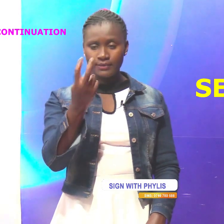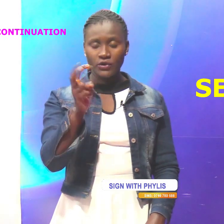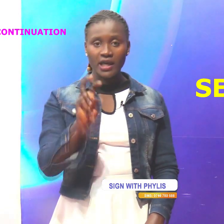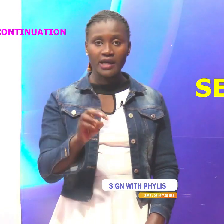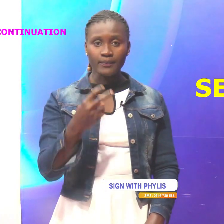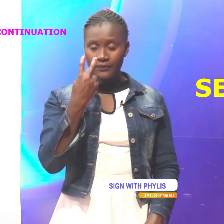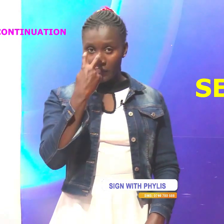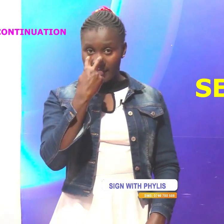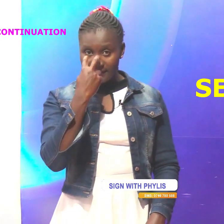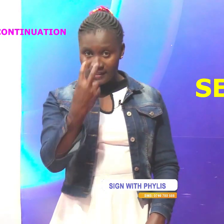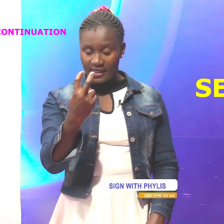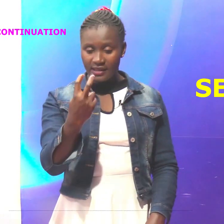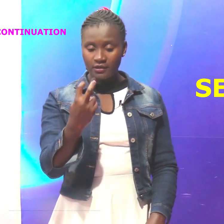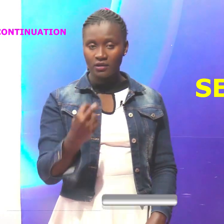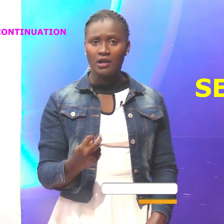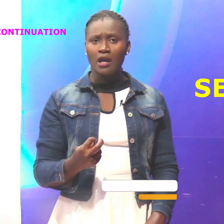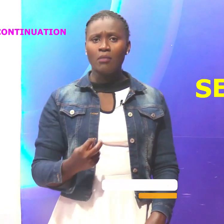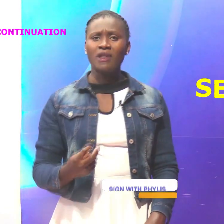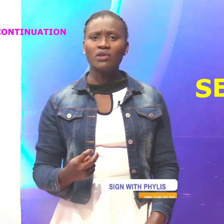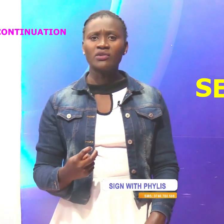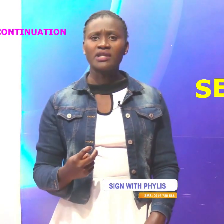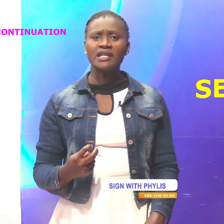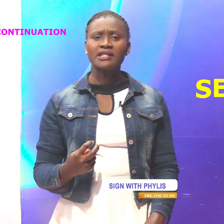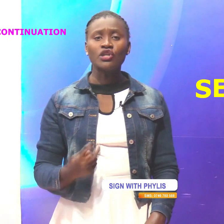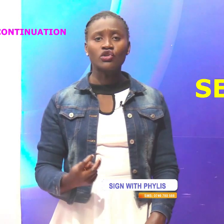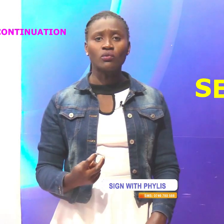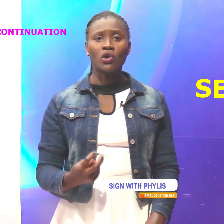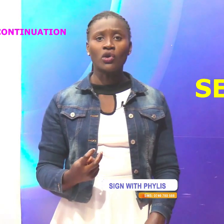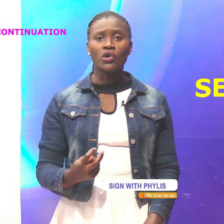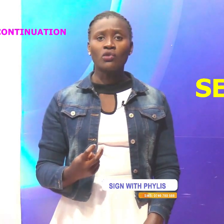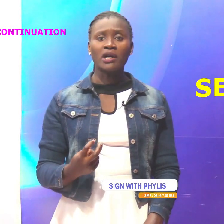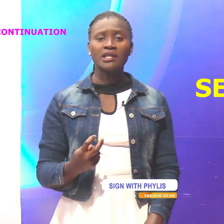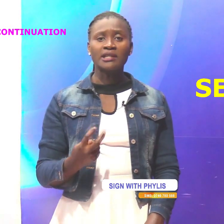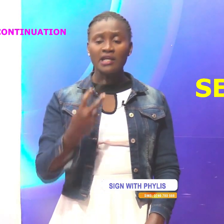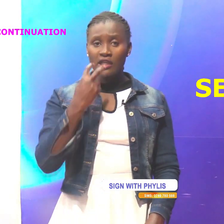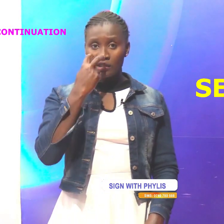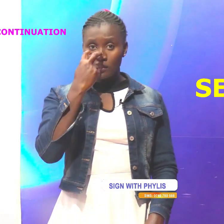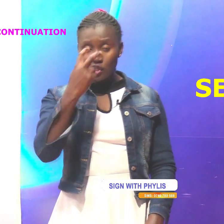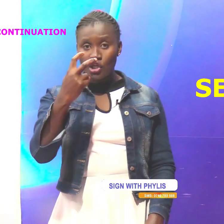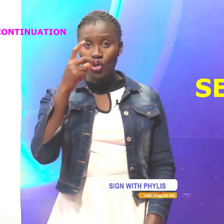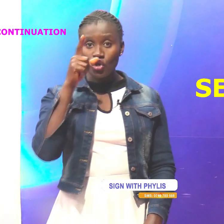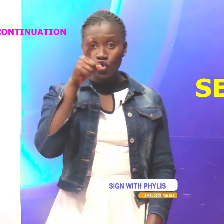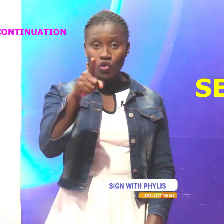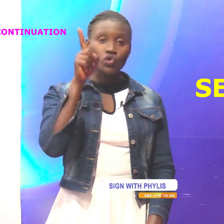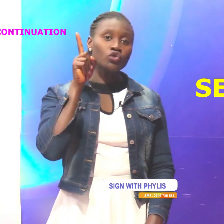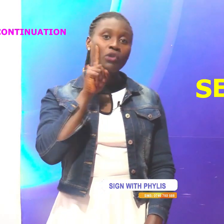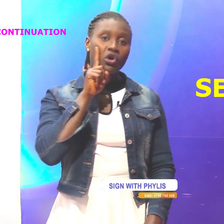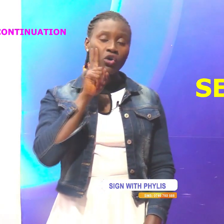Okay? See. But when you say see you tomorrow, you cannot say see you tomorrow. No,